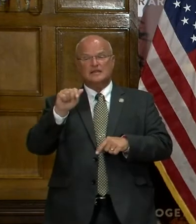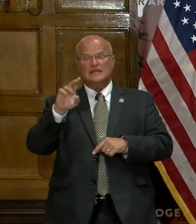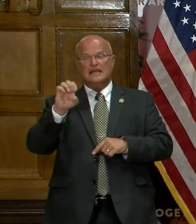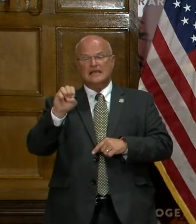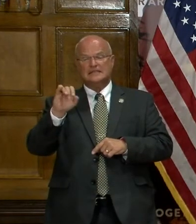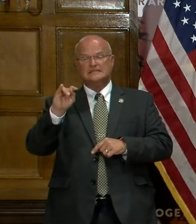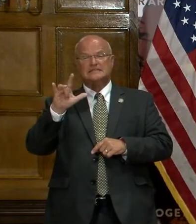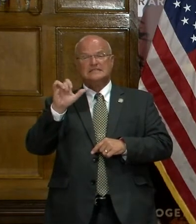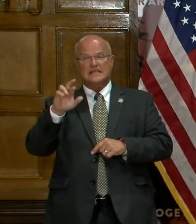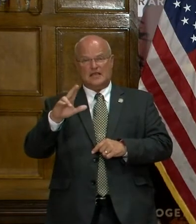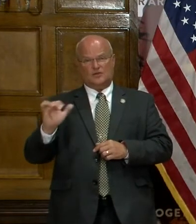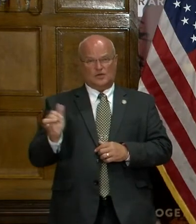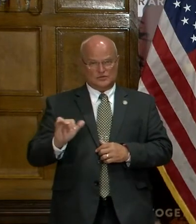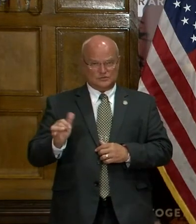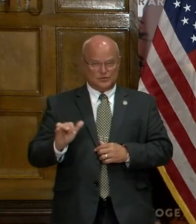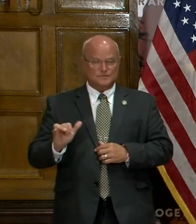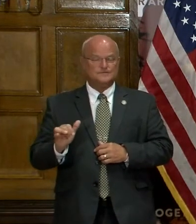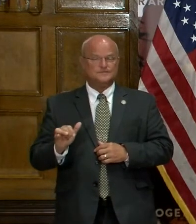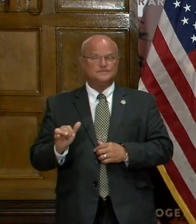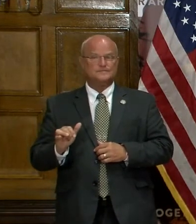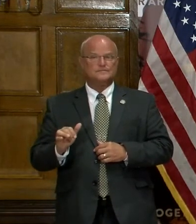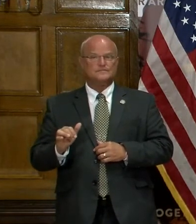Taylor. And